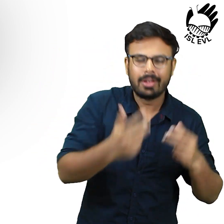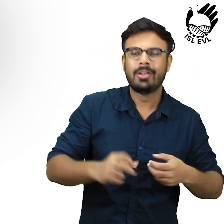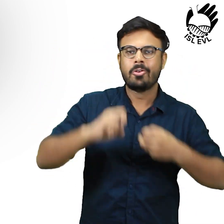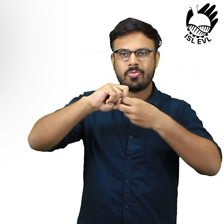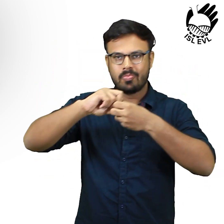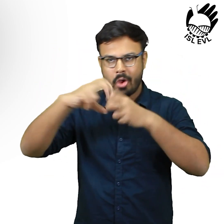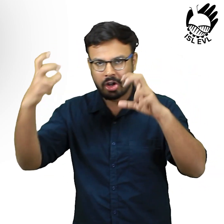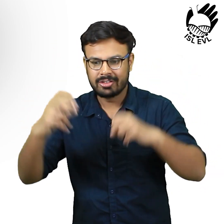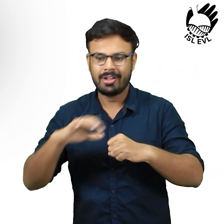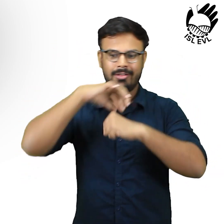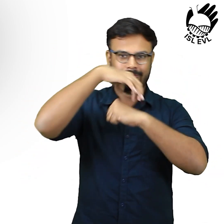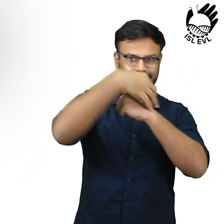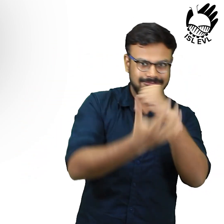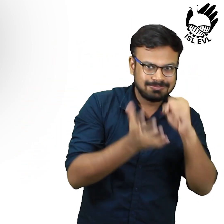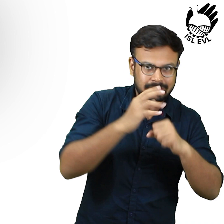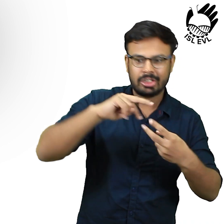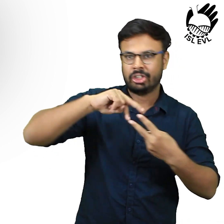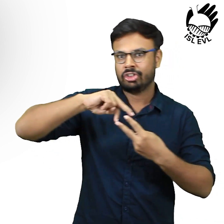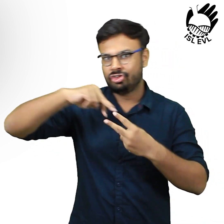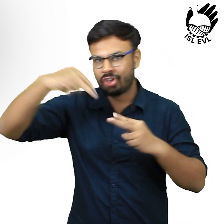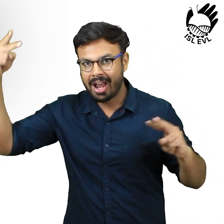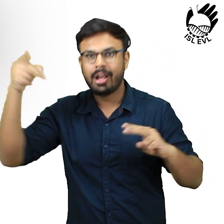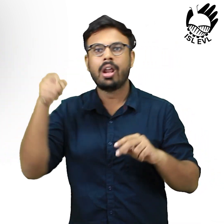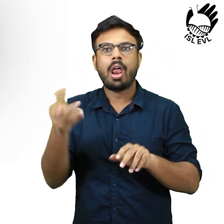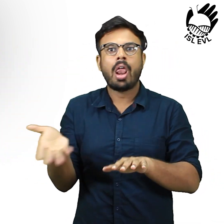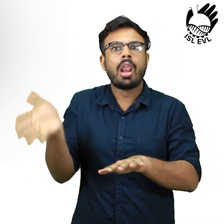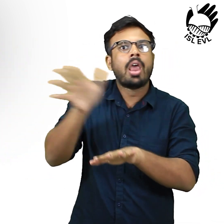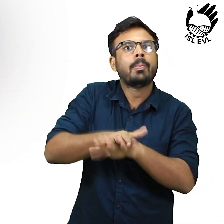2014 is the International Year of Crystallography.